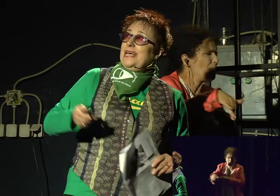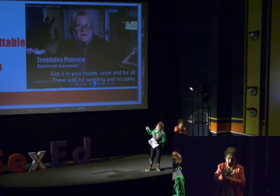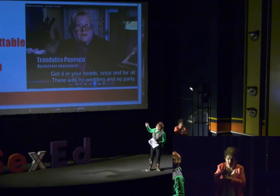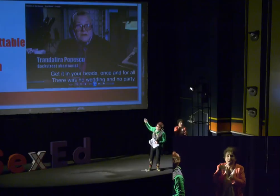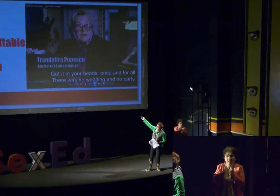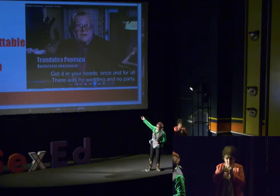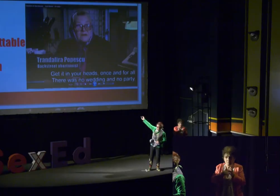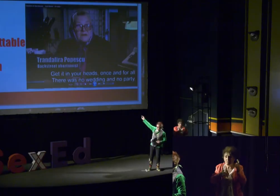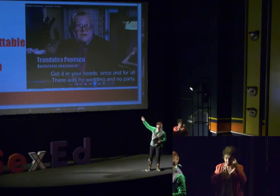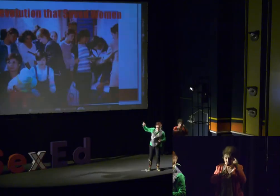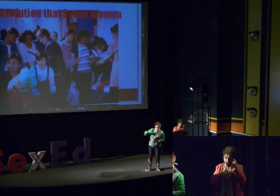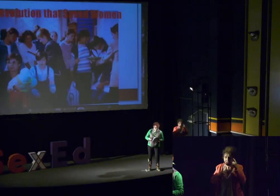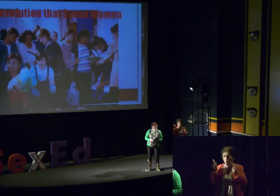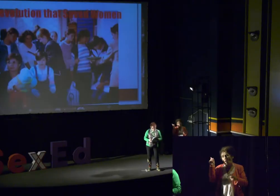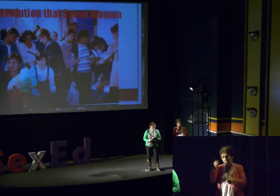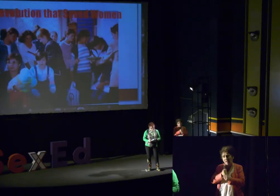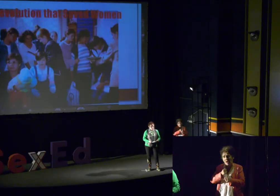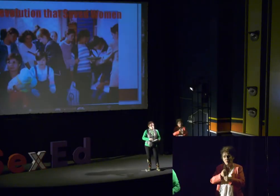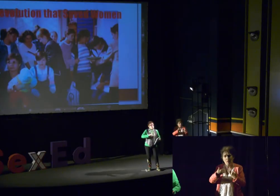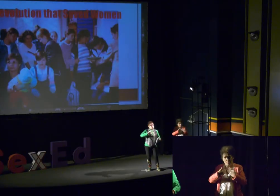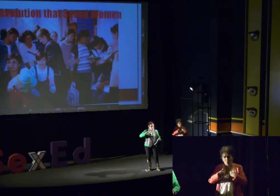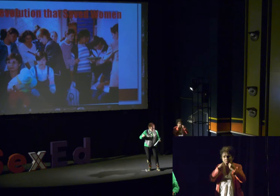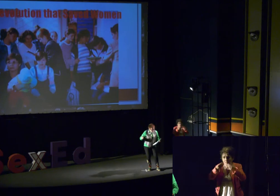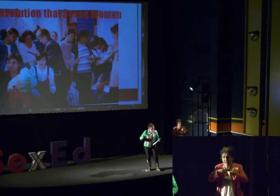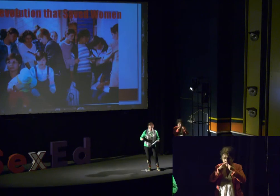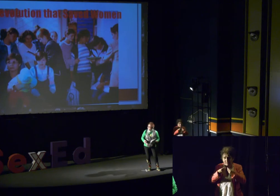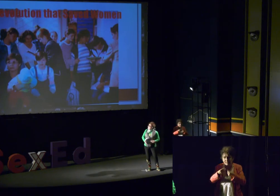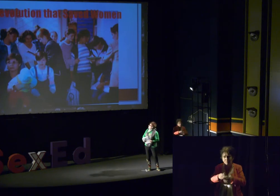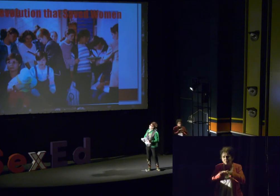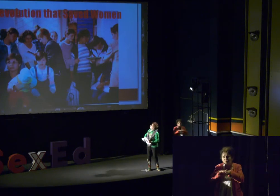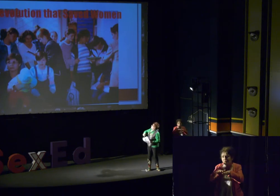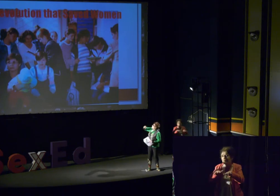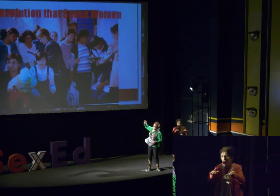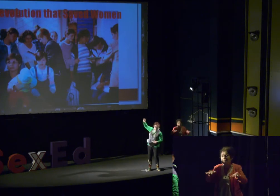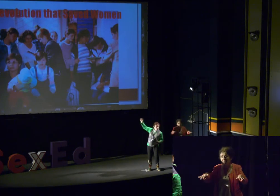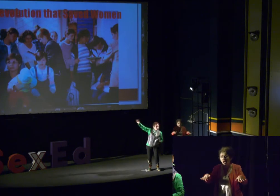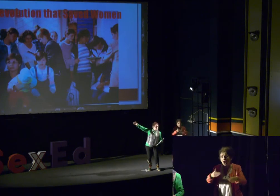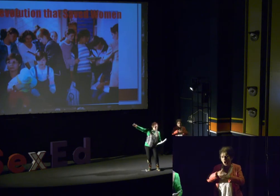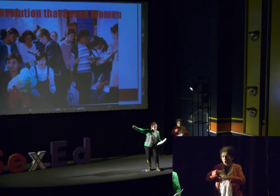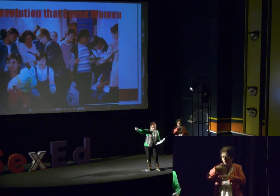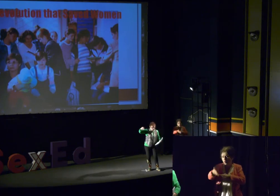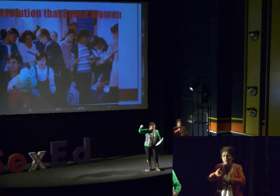you today. But after that, we transitioned to